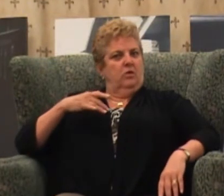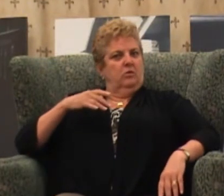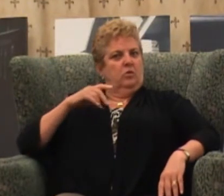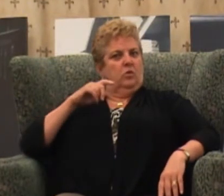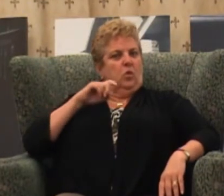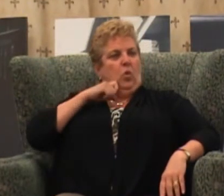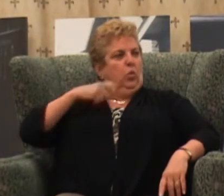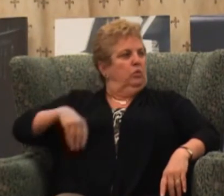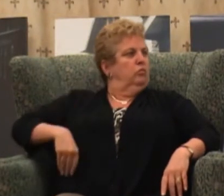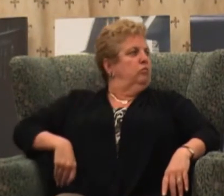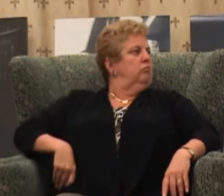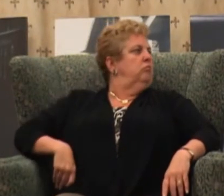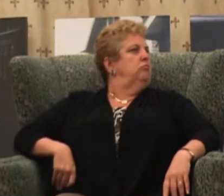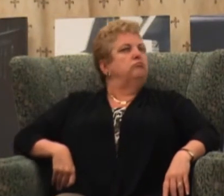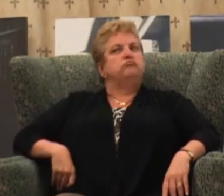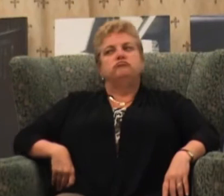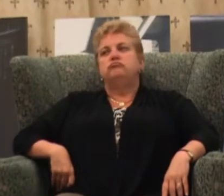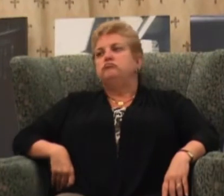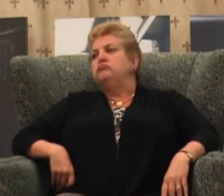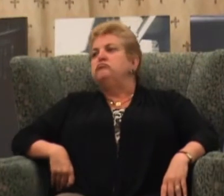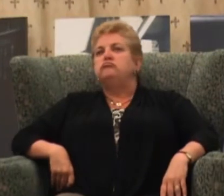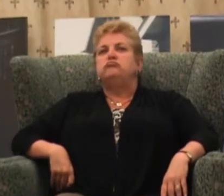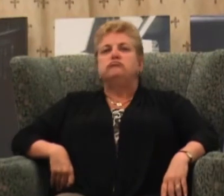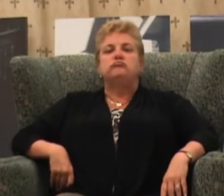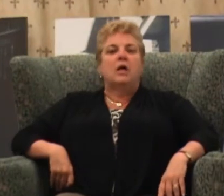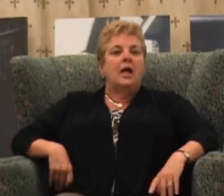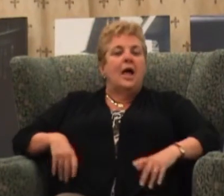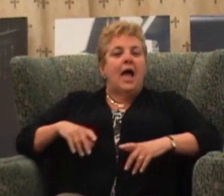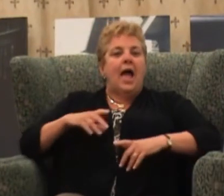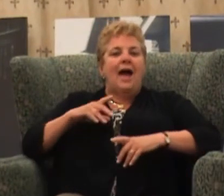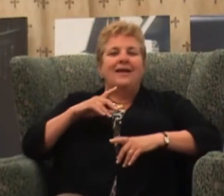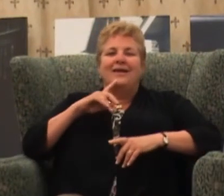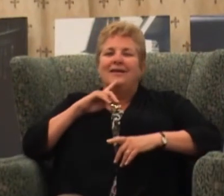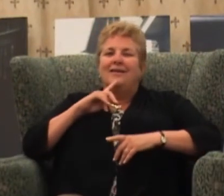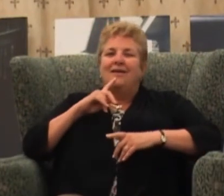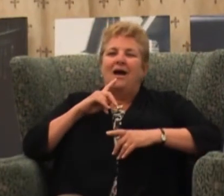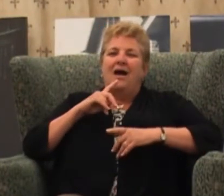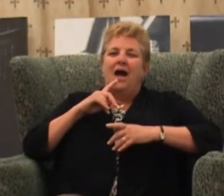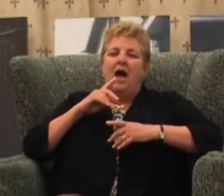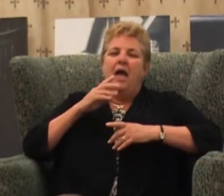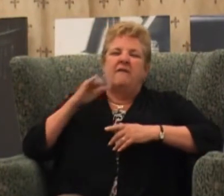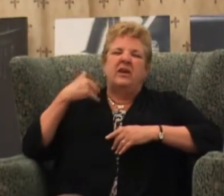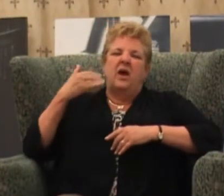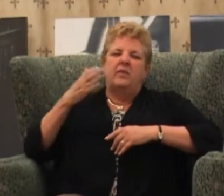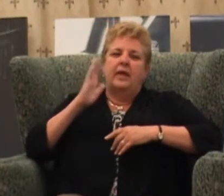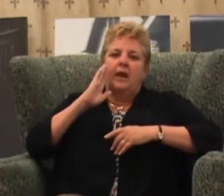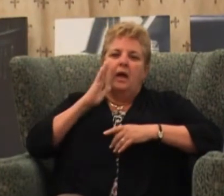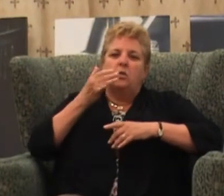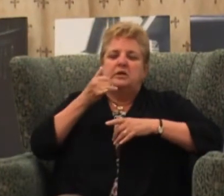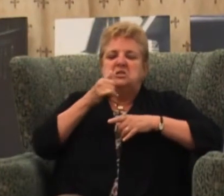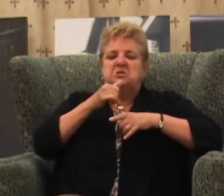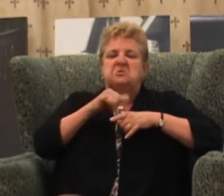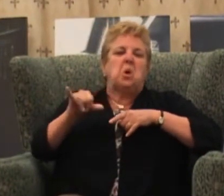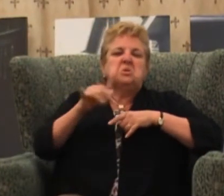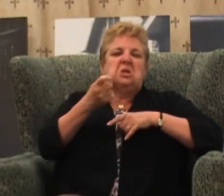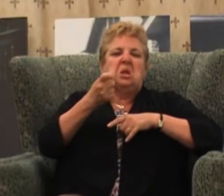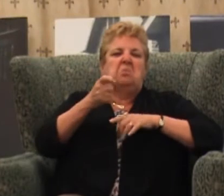I don't curse when a couple of words, every now and then sprinkled in my pitch, but it's not really